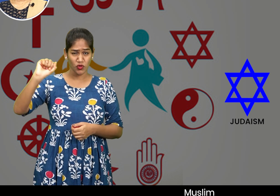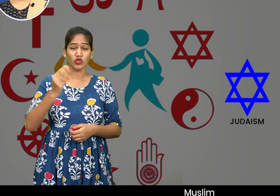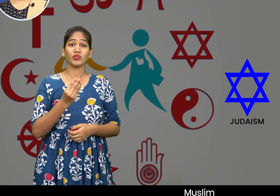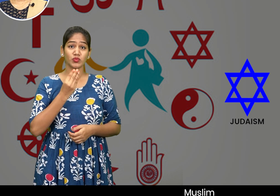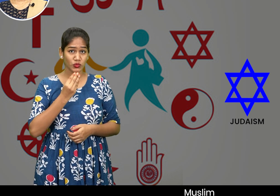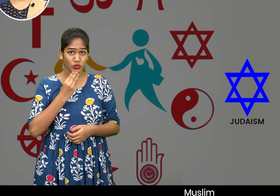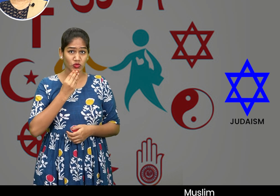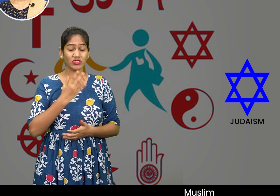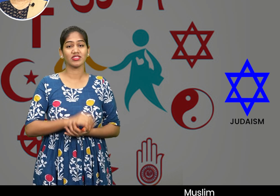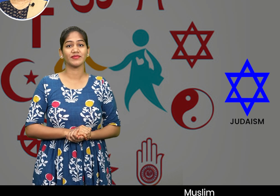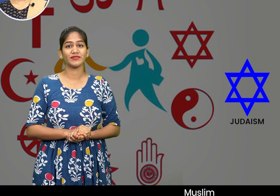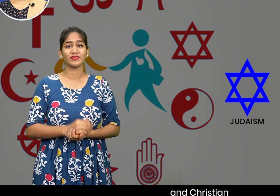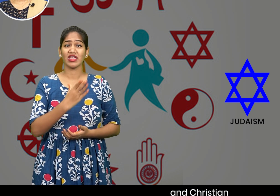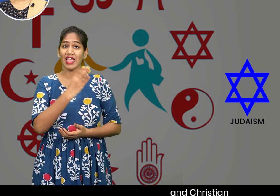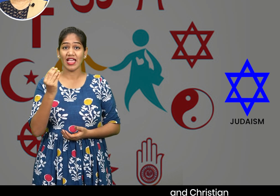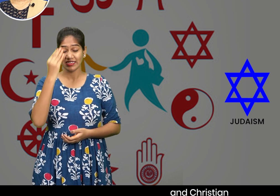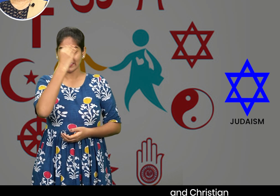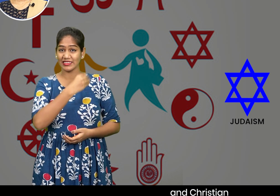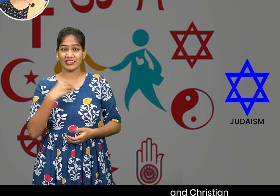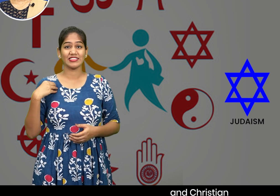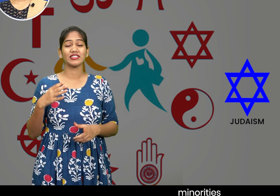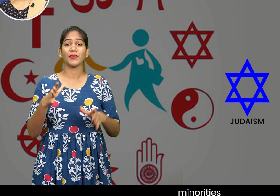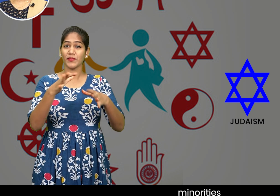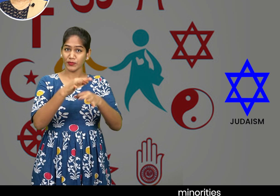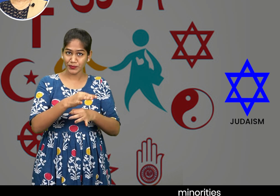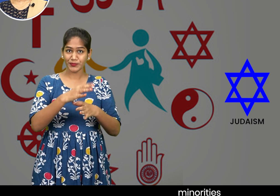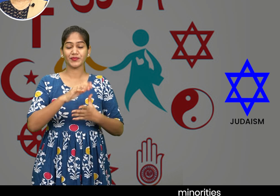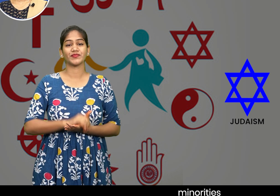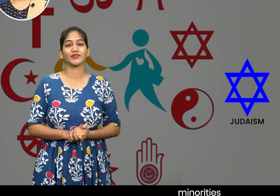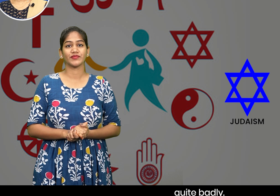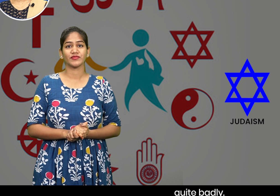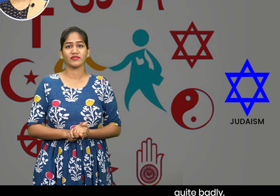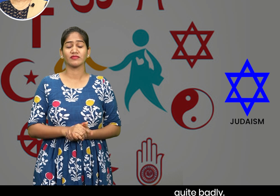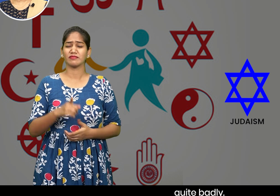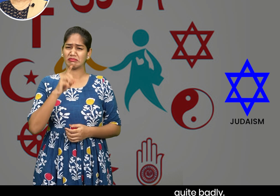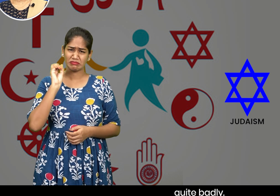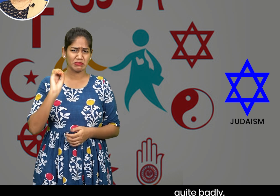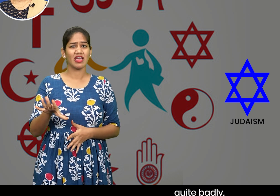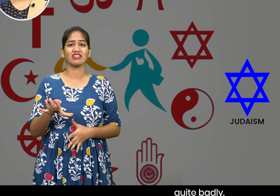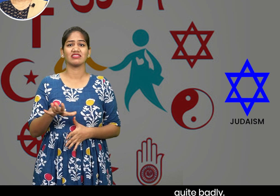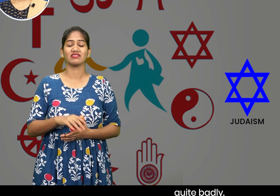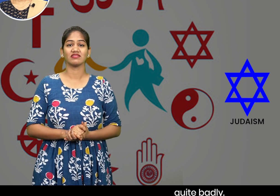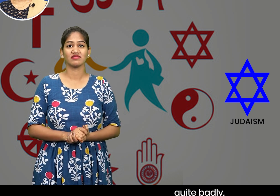Muslim and Christian minorities quite badly.